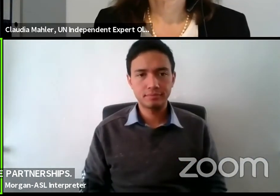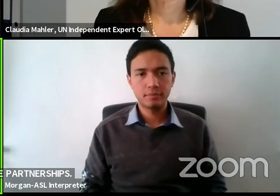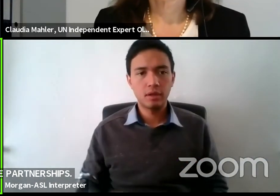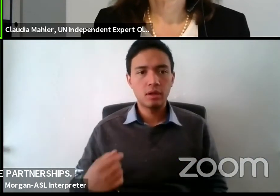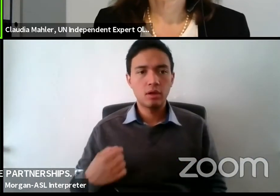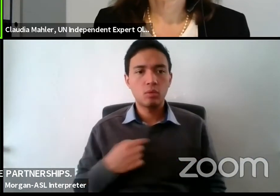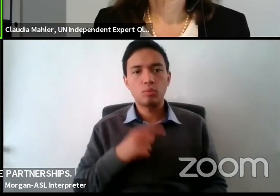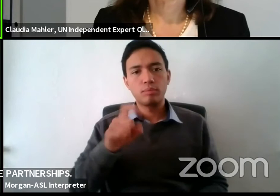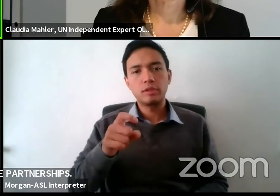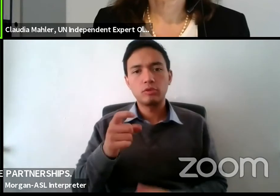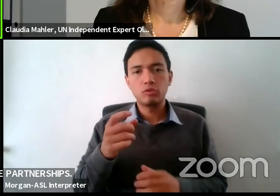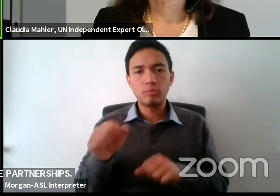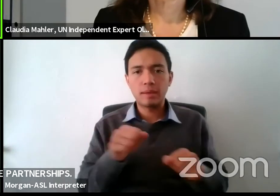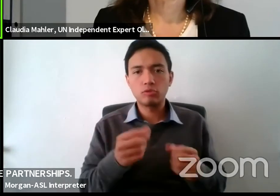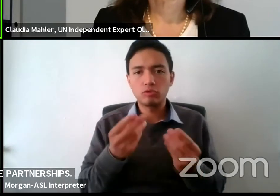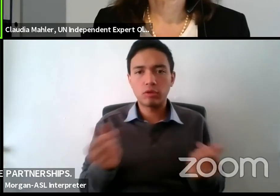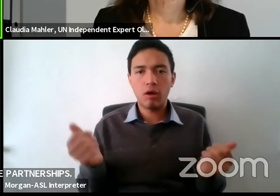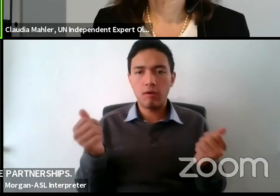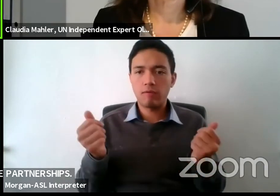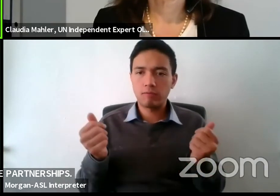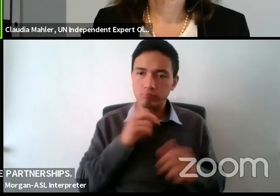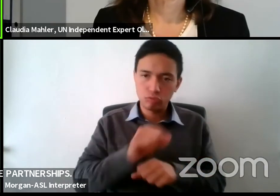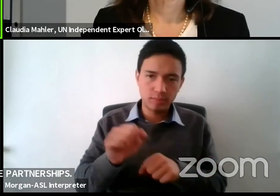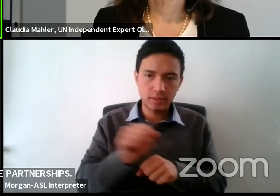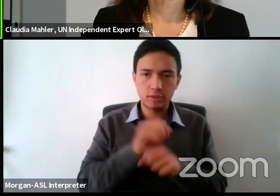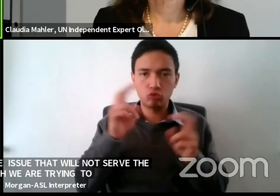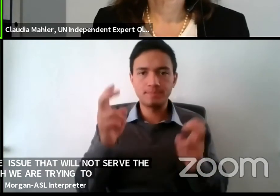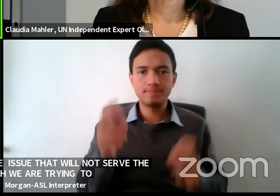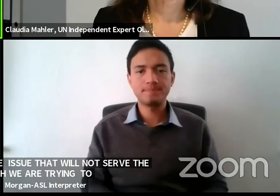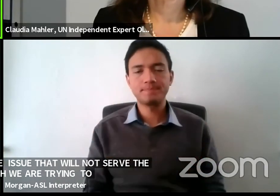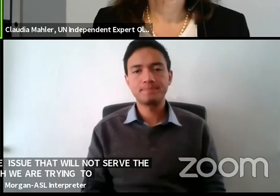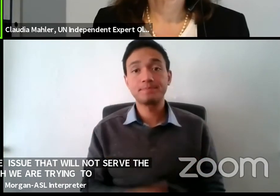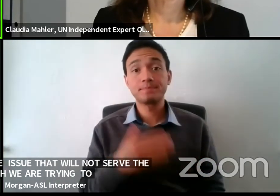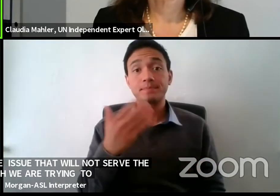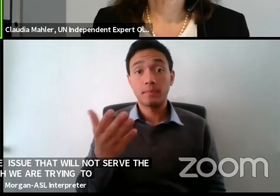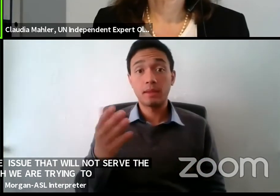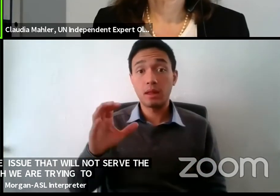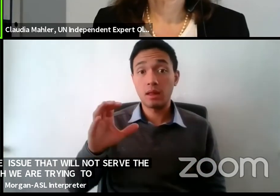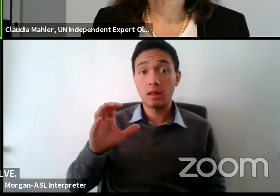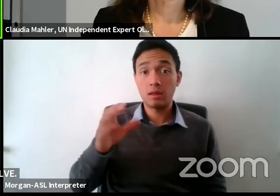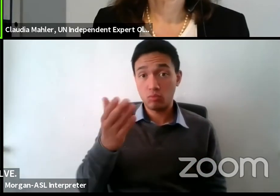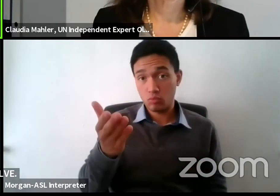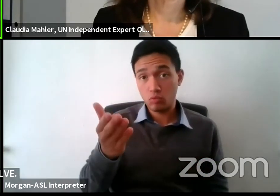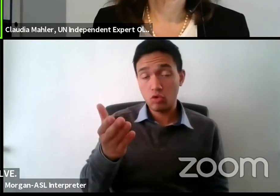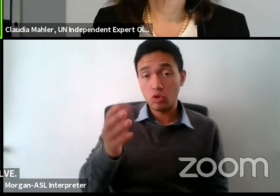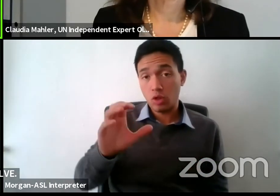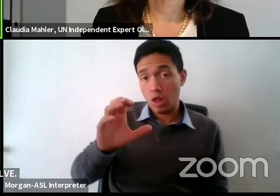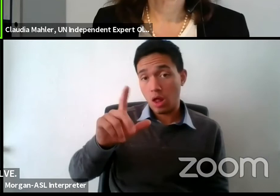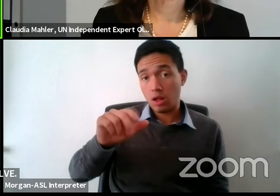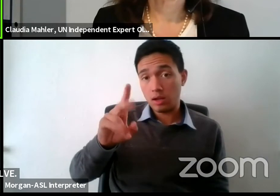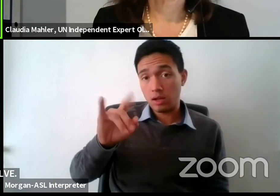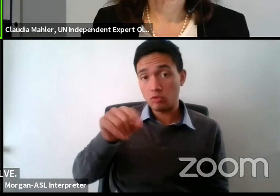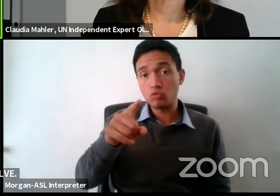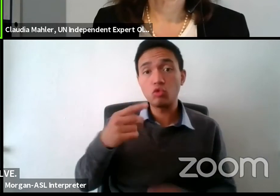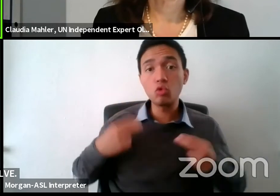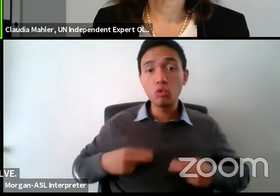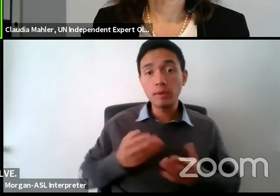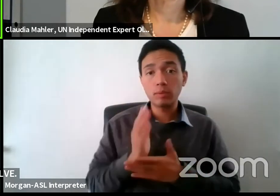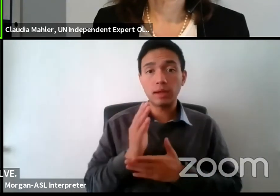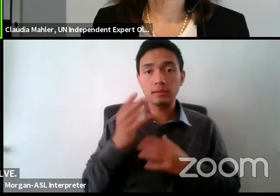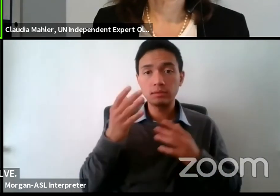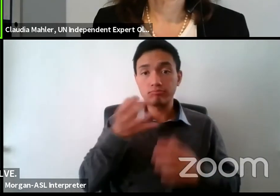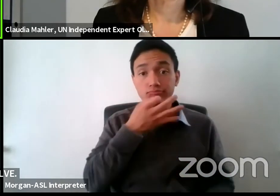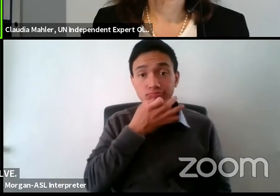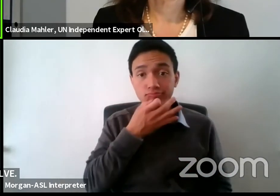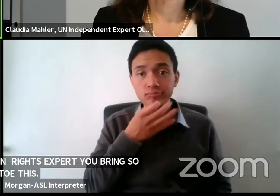solve. Thank you so much, Rajendra. Now, Claudia, I think as a human rights expert, you bring so much to this. Could you share with